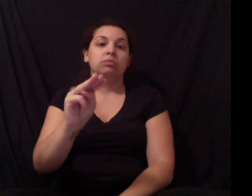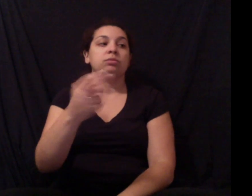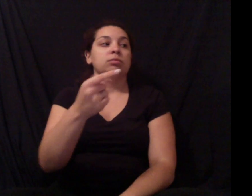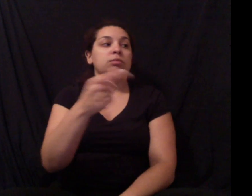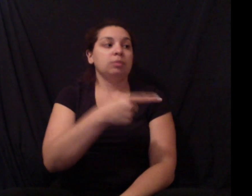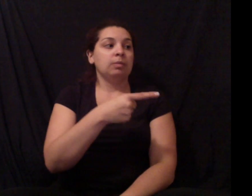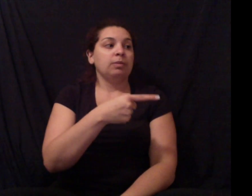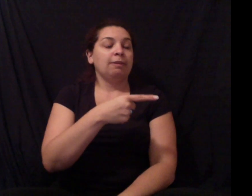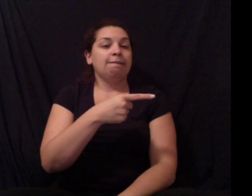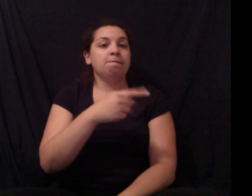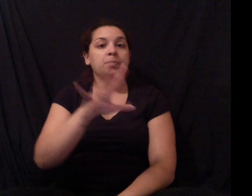youtube.com/smoothmcgroove. That's